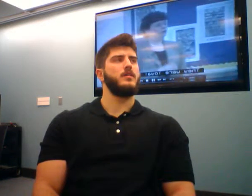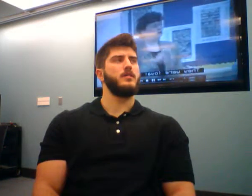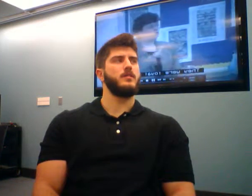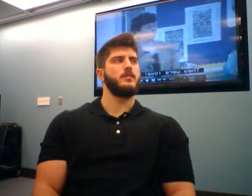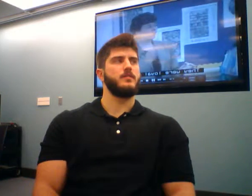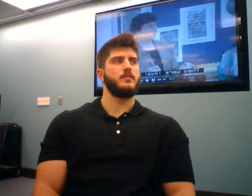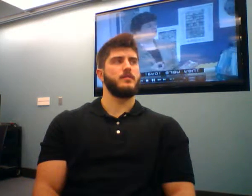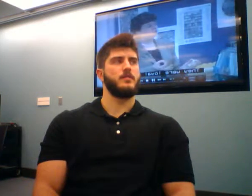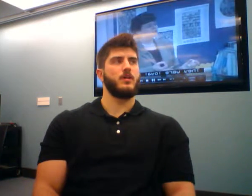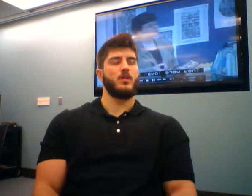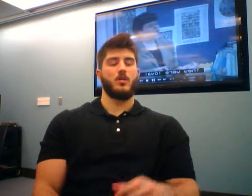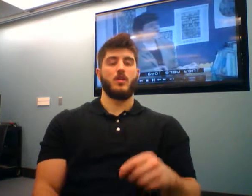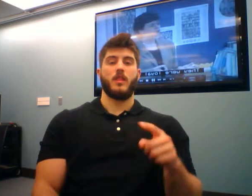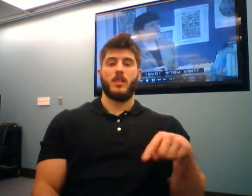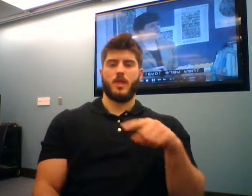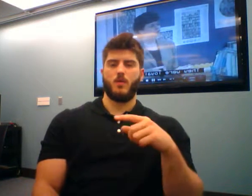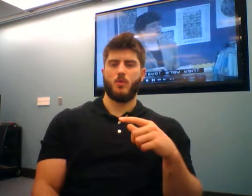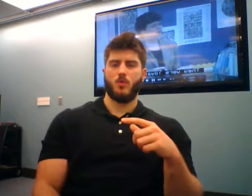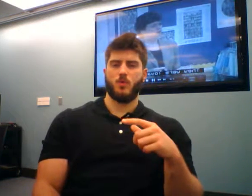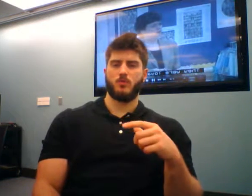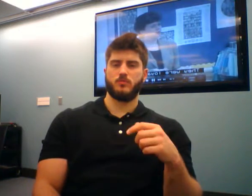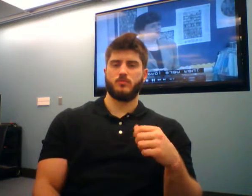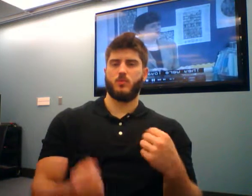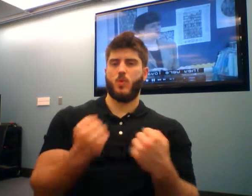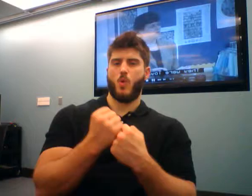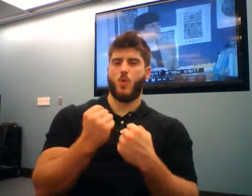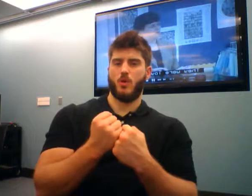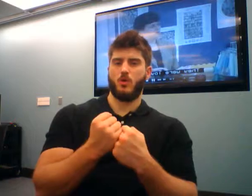They were loyal to who?